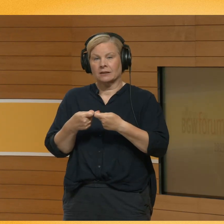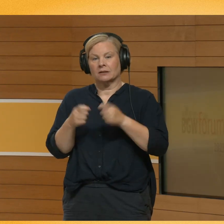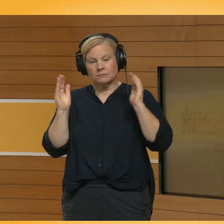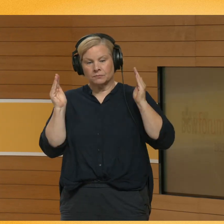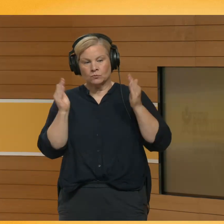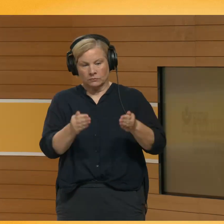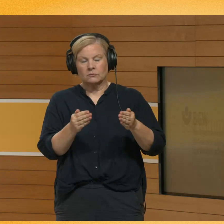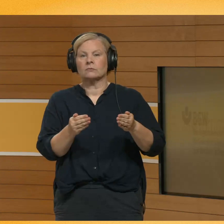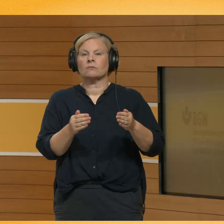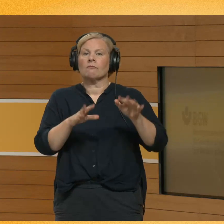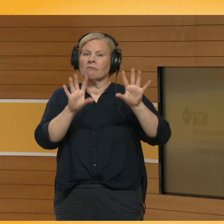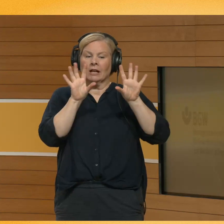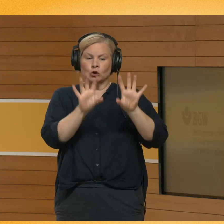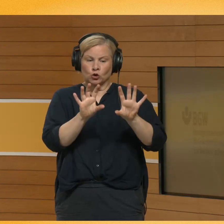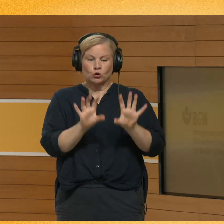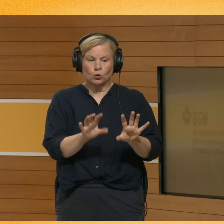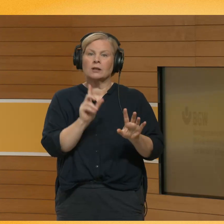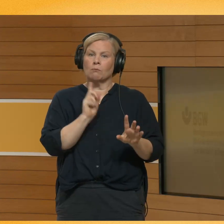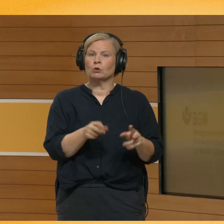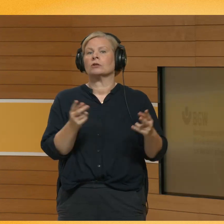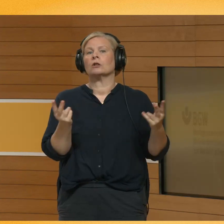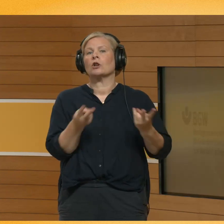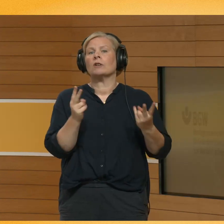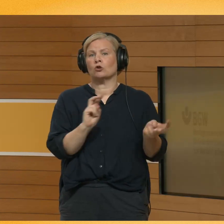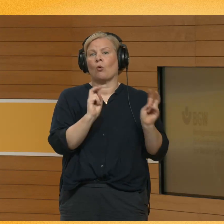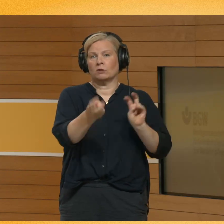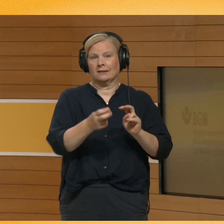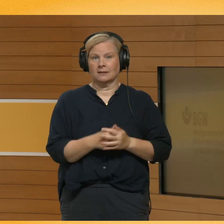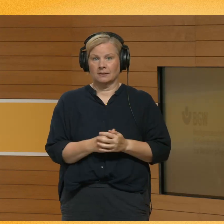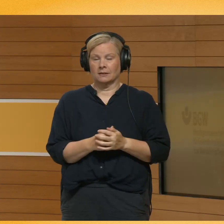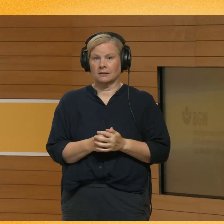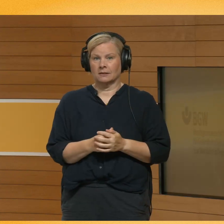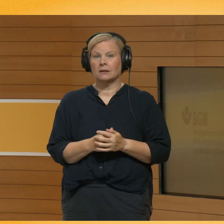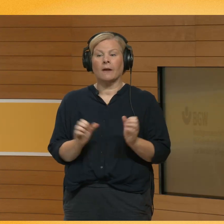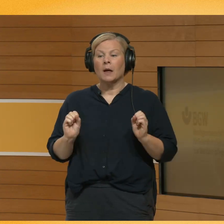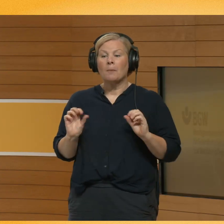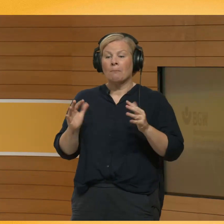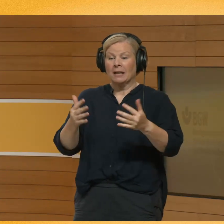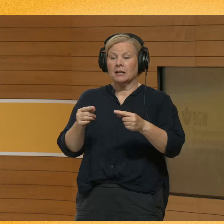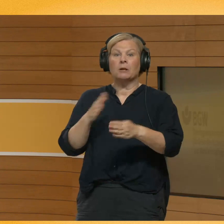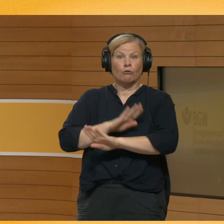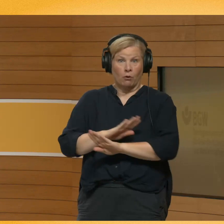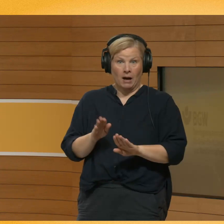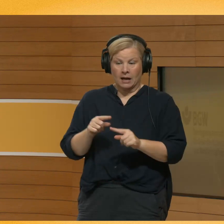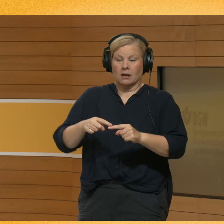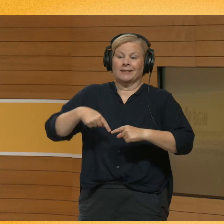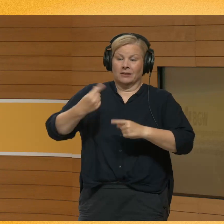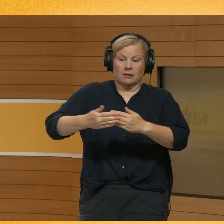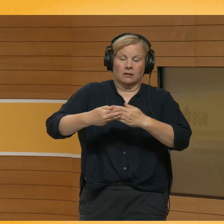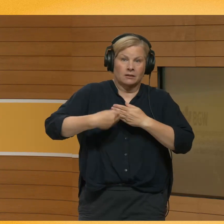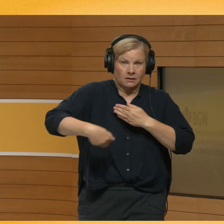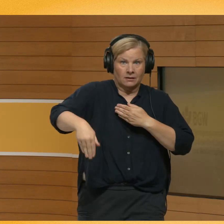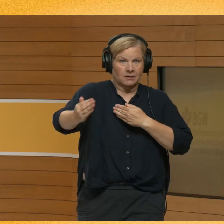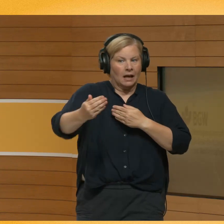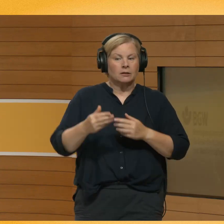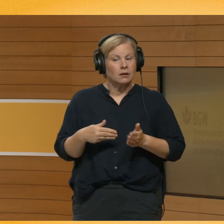over, there is still something that is good for the staff, that makes them retain at our hospital and